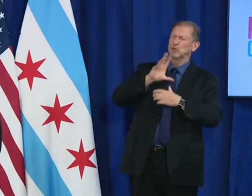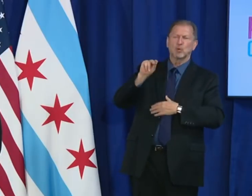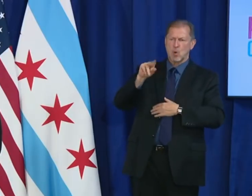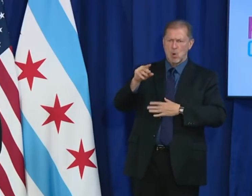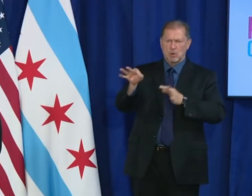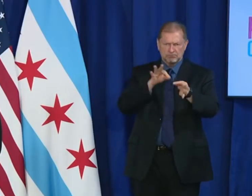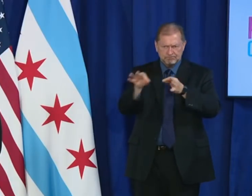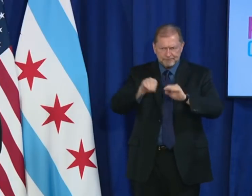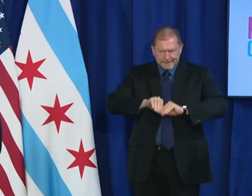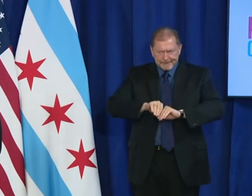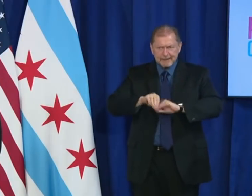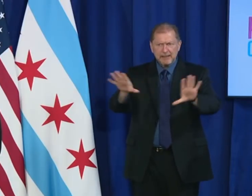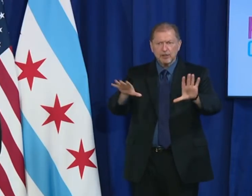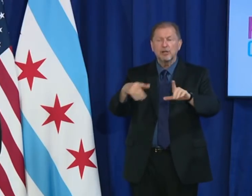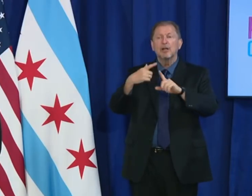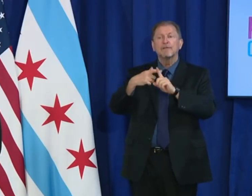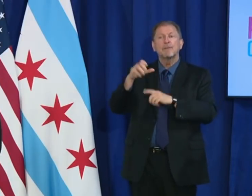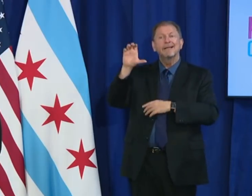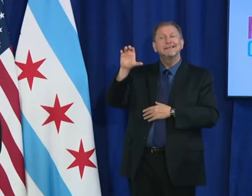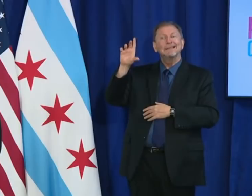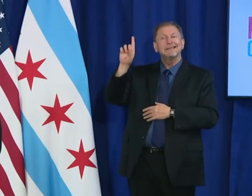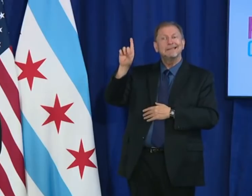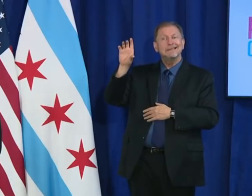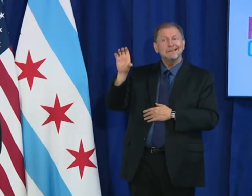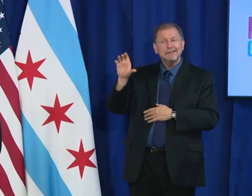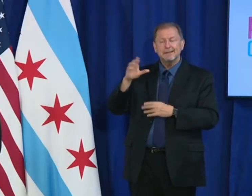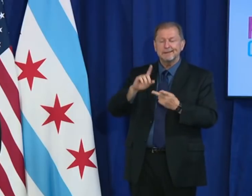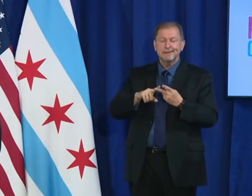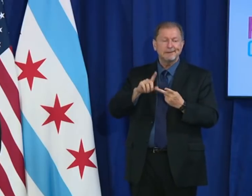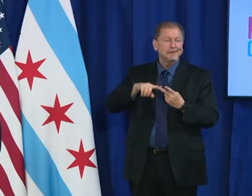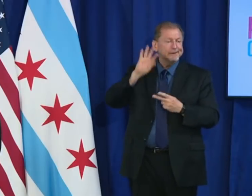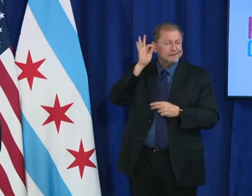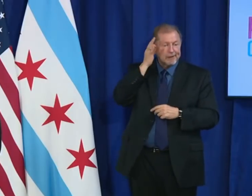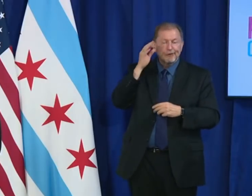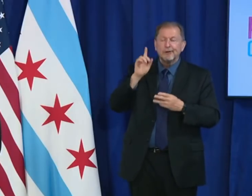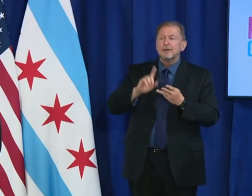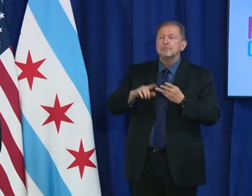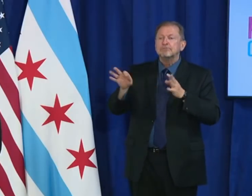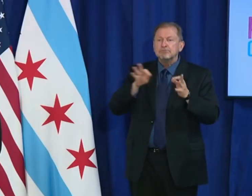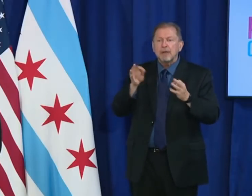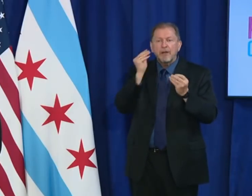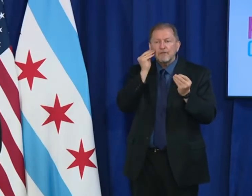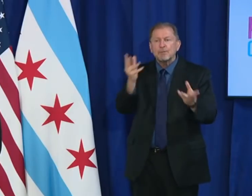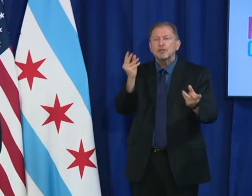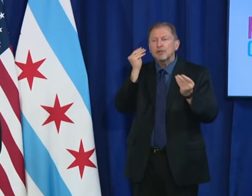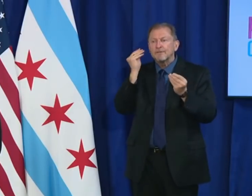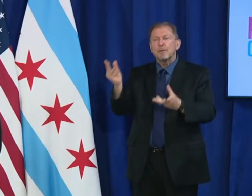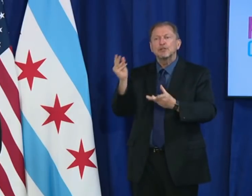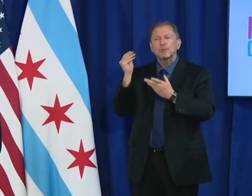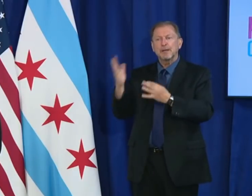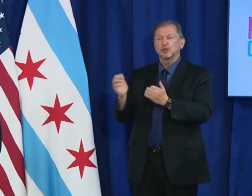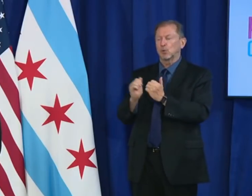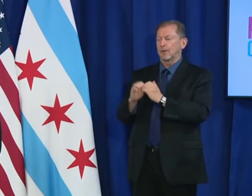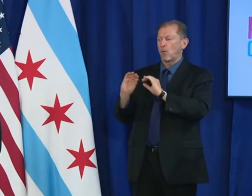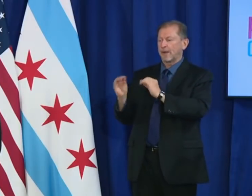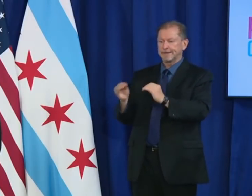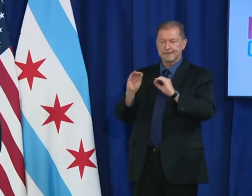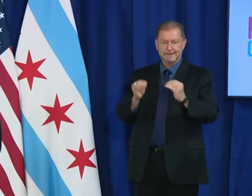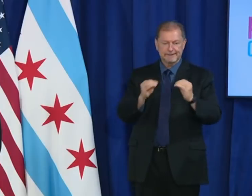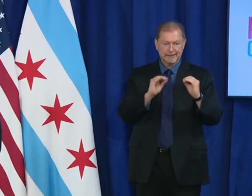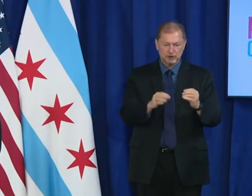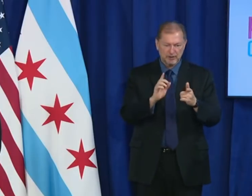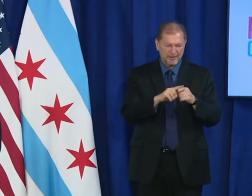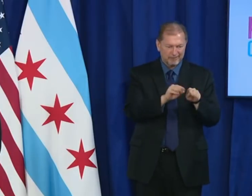and from the manufacturers and from the federal level with regard to the vaccine itself. And we will be working with community messengers as